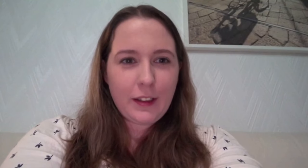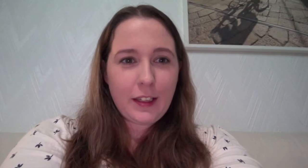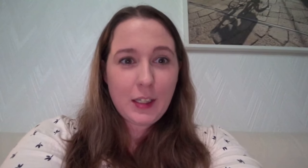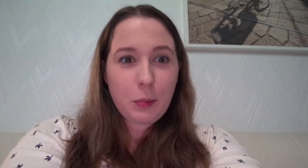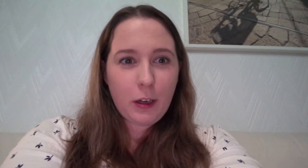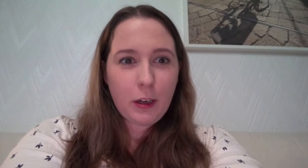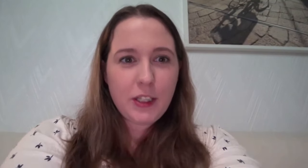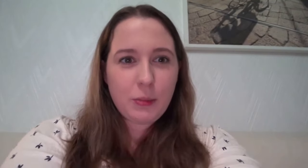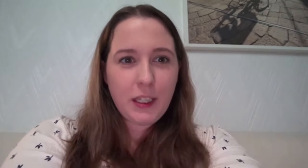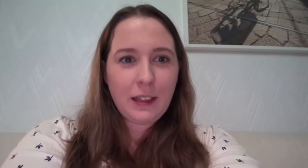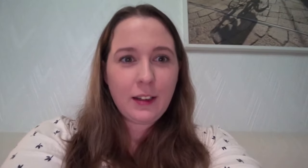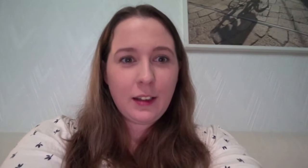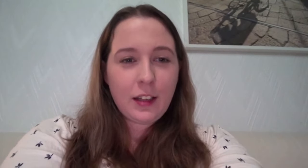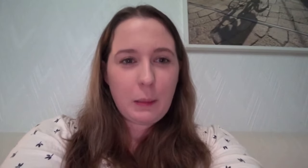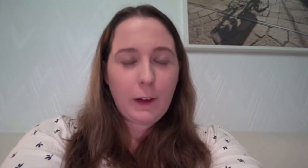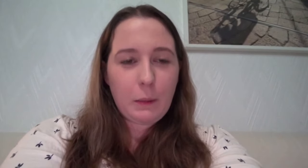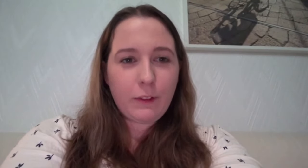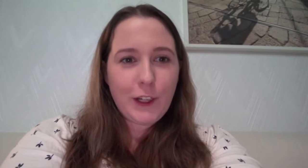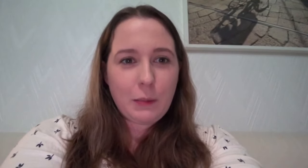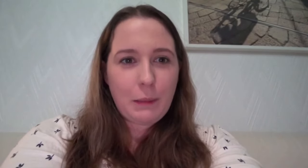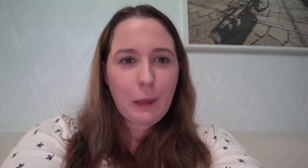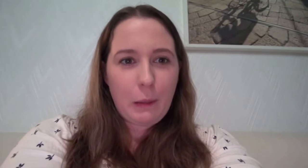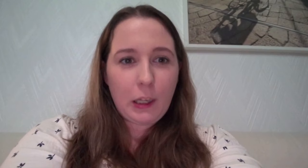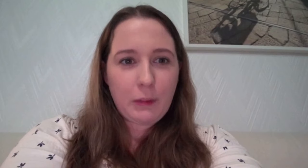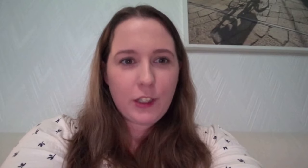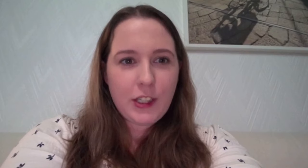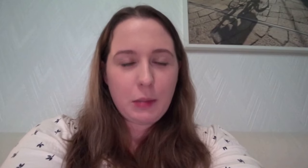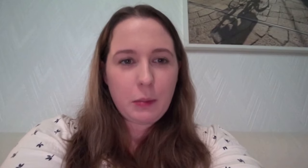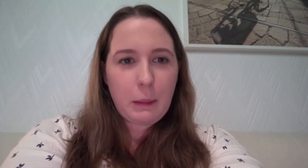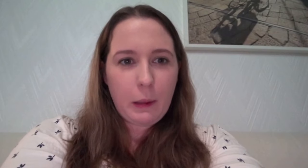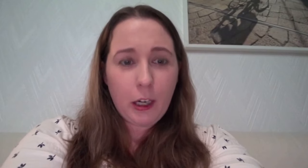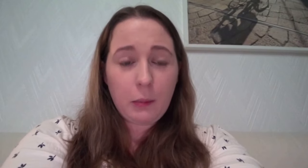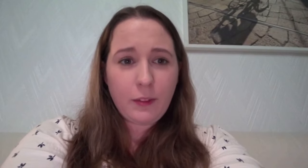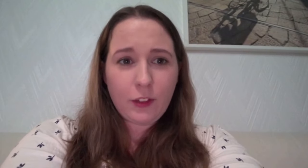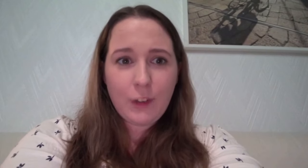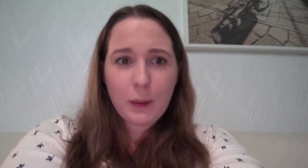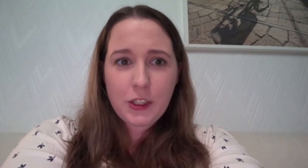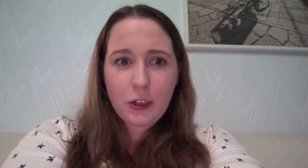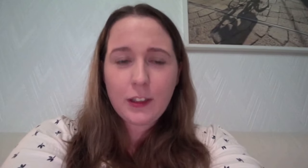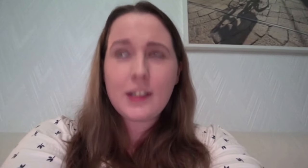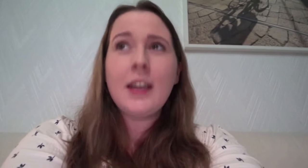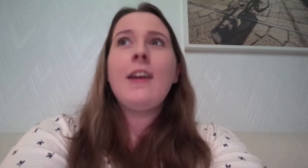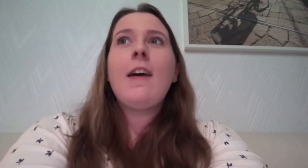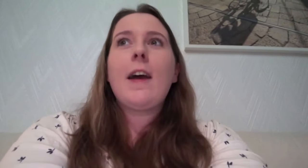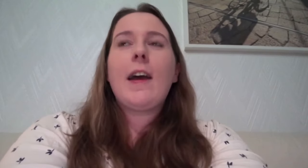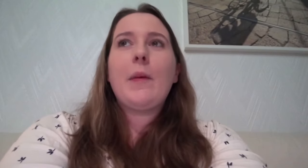want this Parliament to be a Parliament for young people, a Parliament for disabled people, a Parliament for everyone in